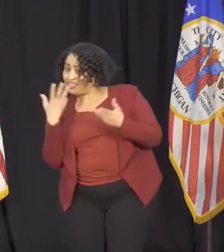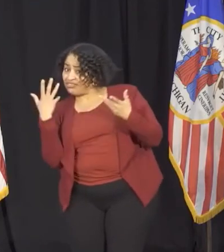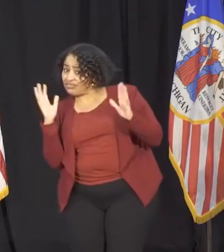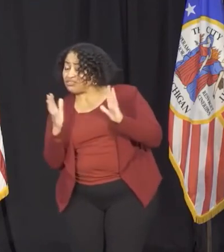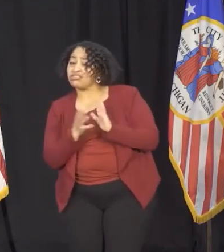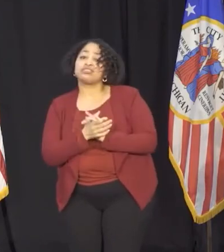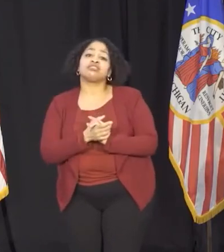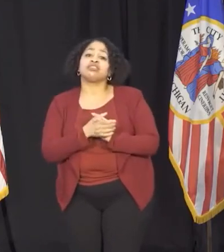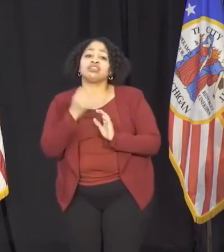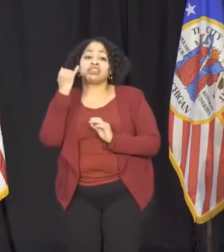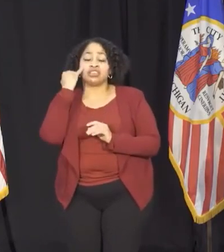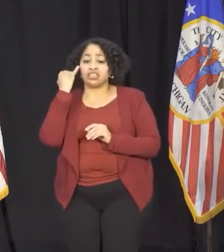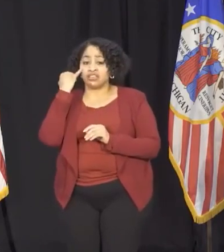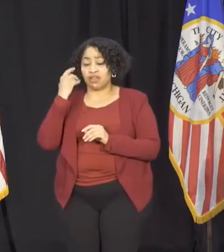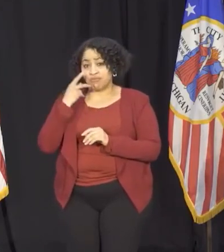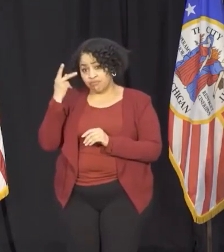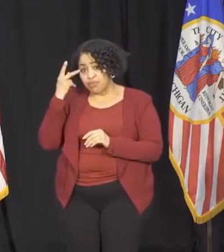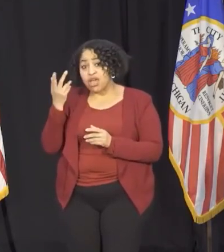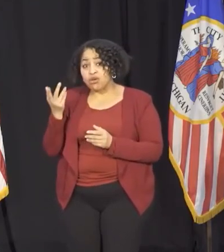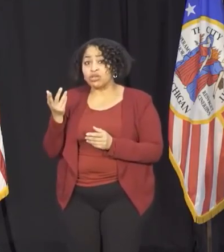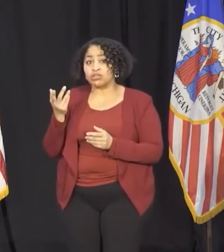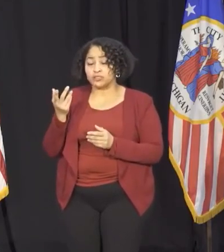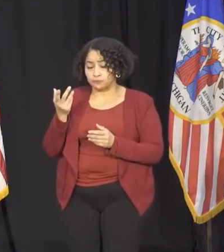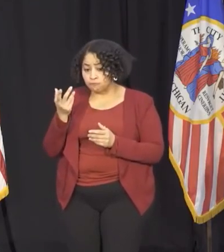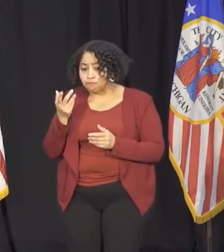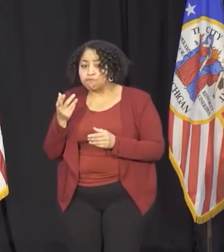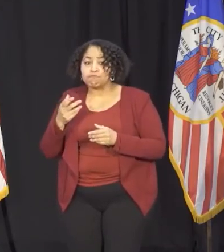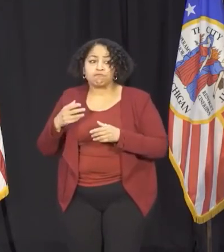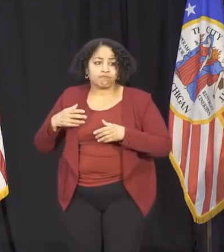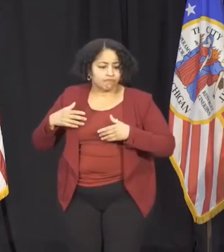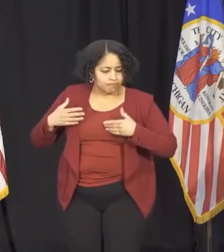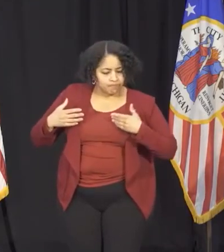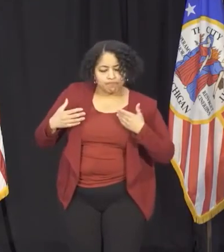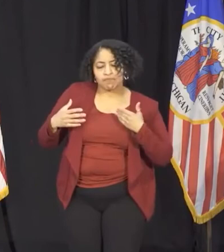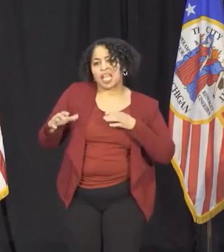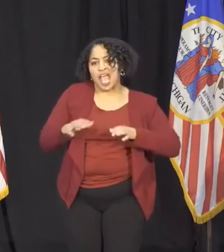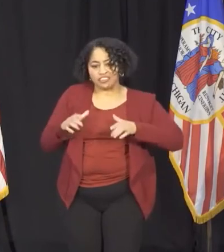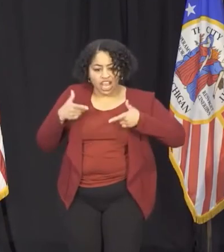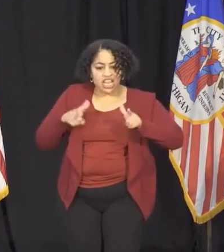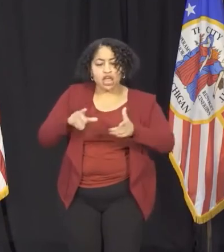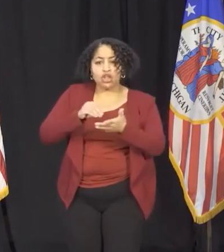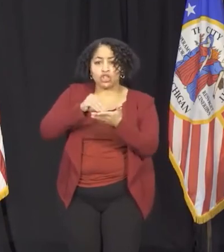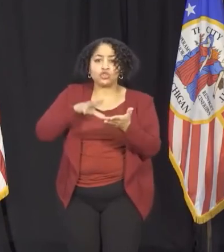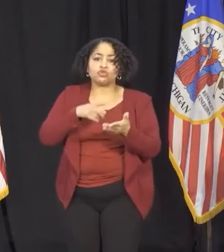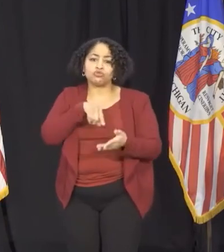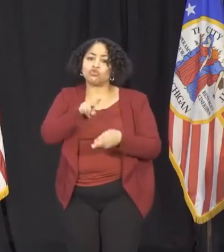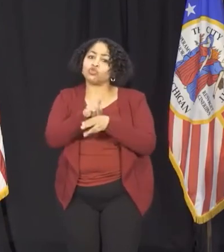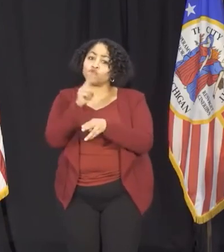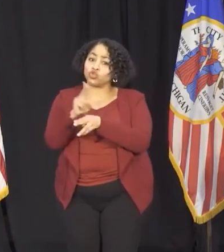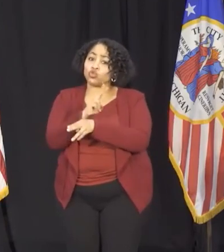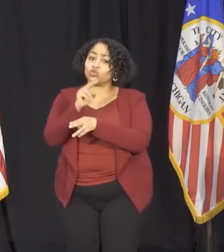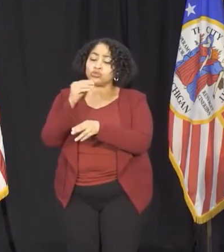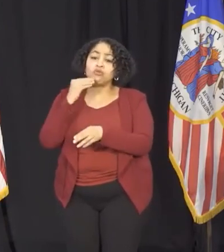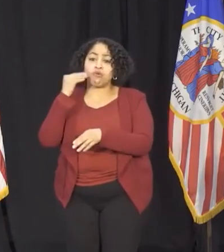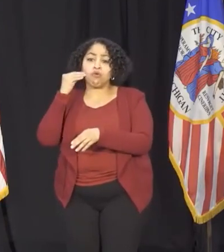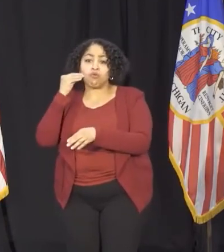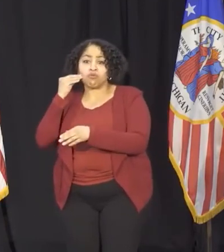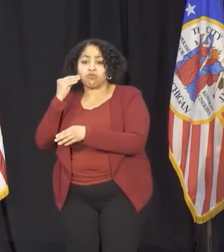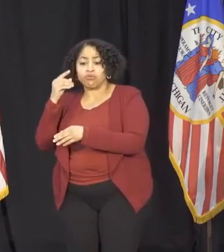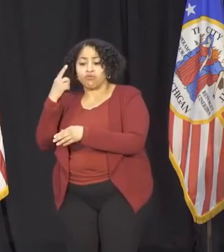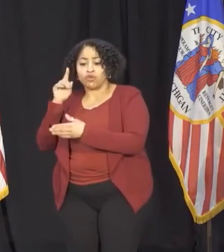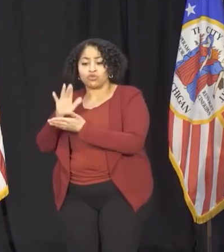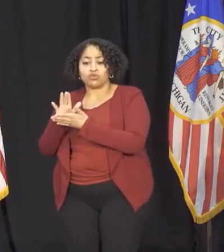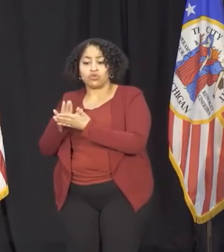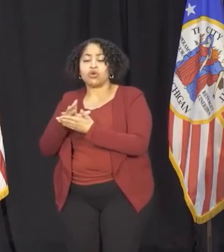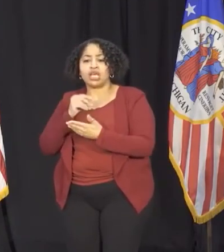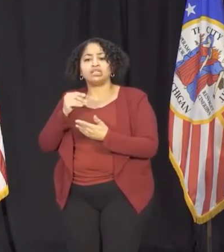6 months, if parents are actively allowing their children to use the device at home,